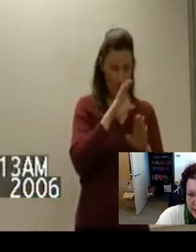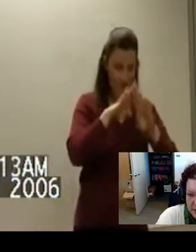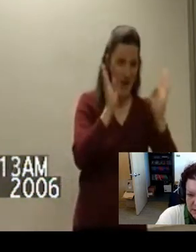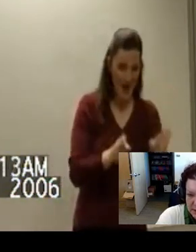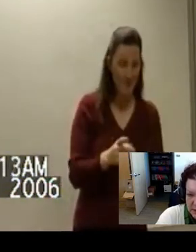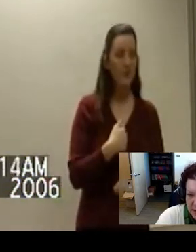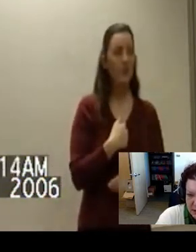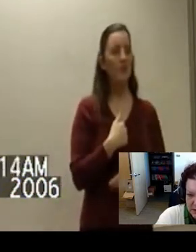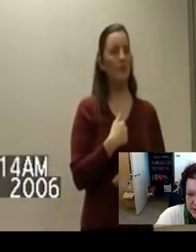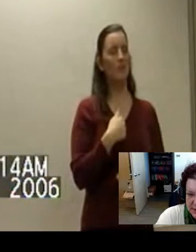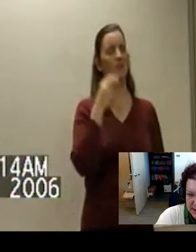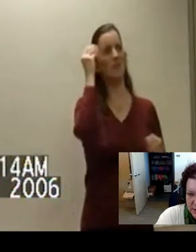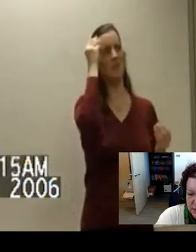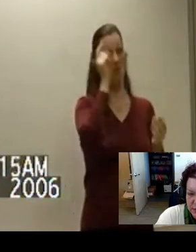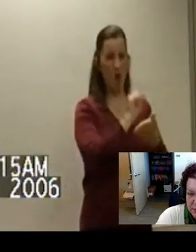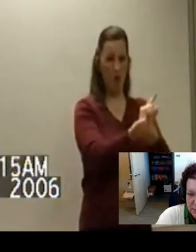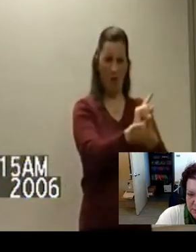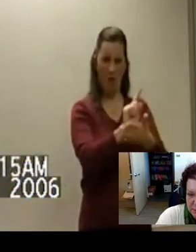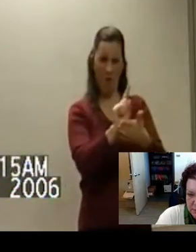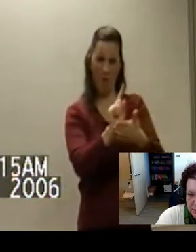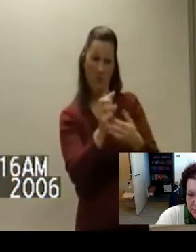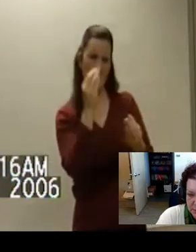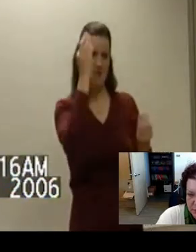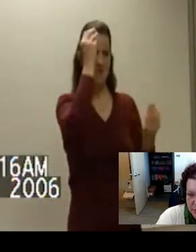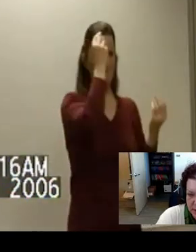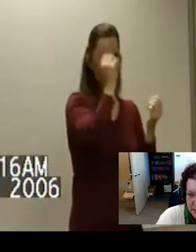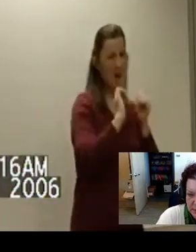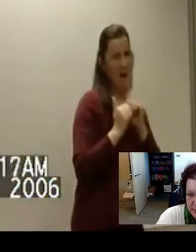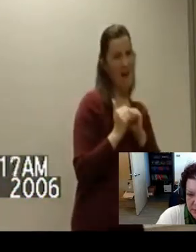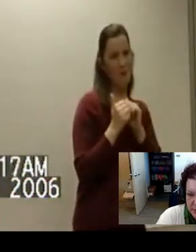My husband and I talked and decided we're going to look for the house. So